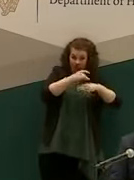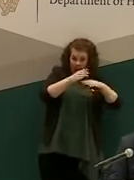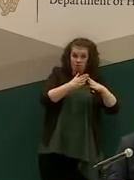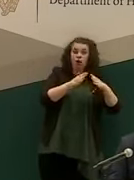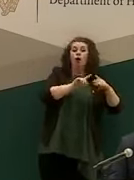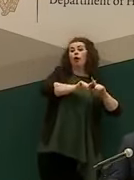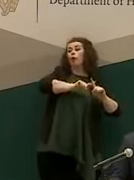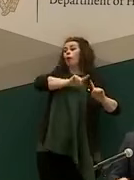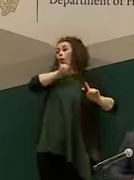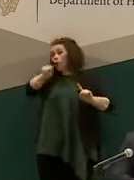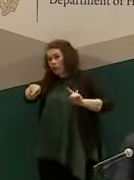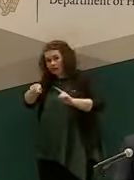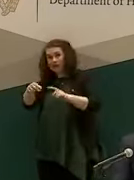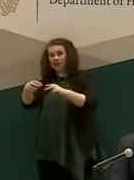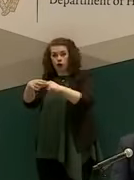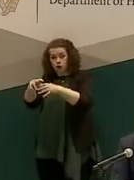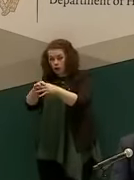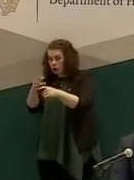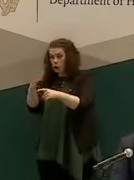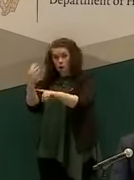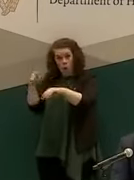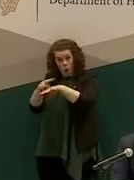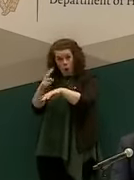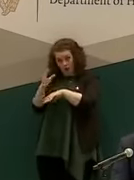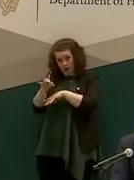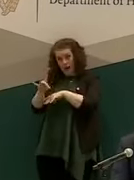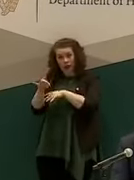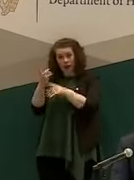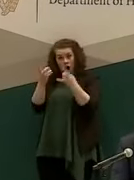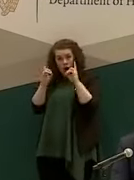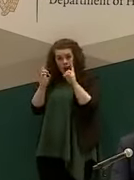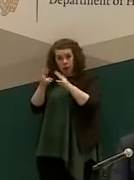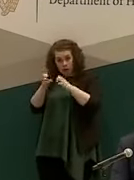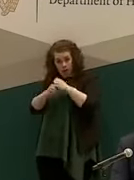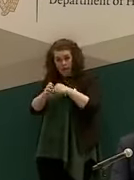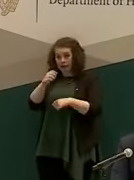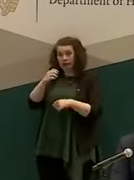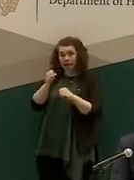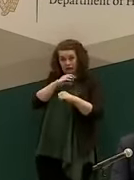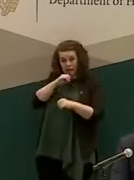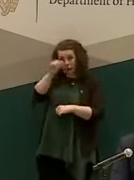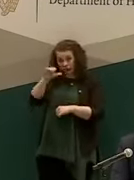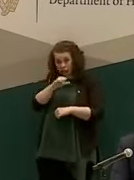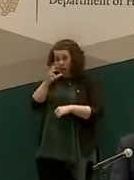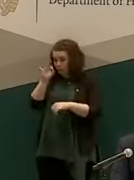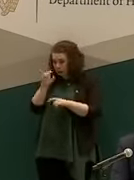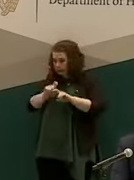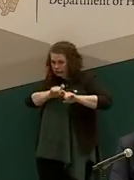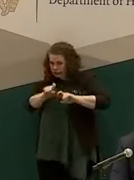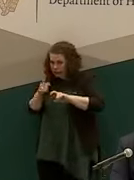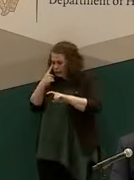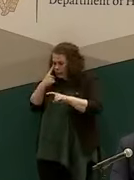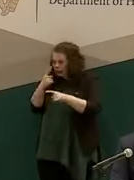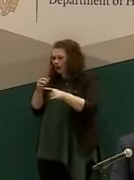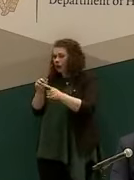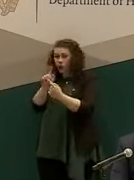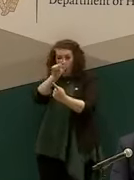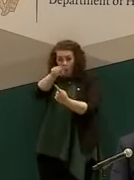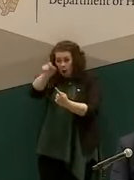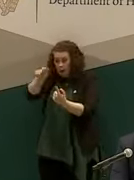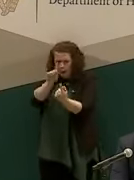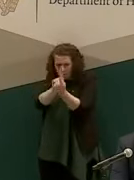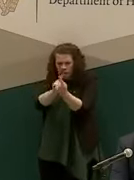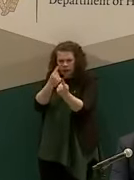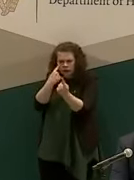through each case over the bank holiday weekend, Saturday, Sunday and Monday, and were actively involved in directing the care in conjunction with the nursing and